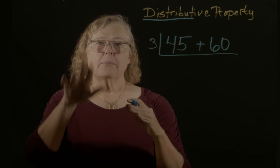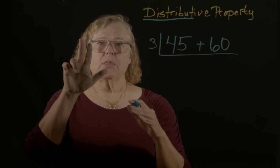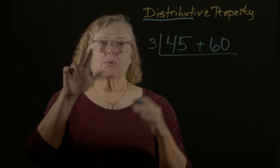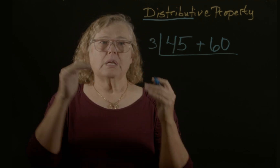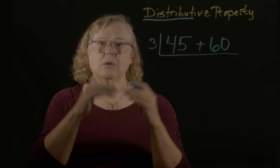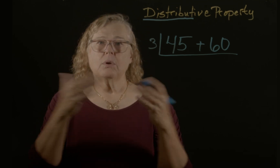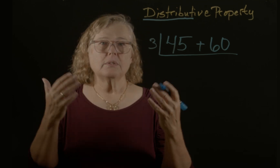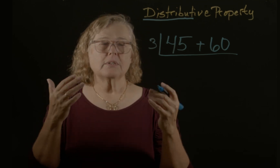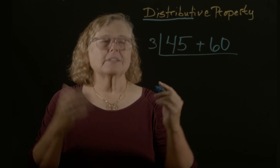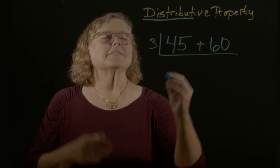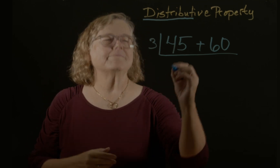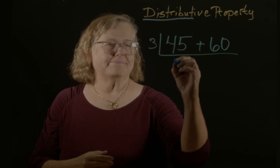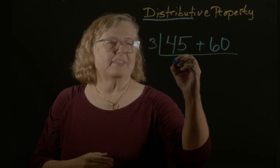45 divided by 3 is what?